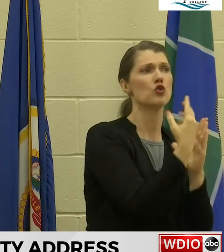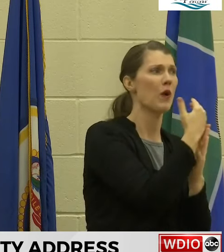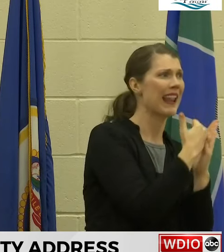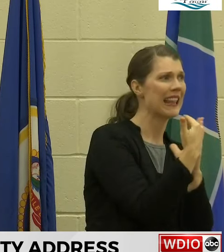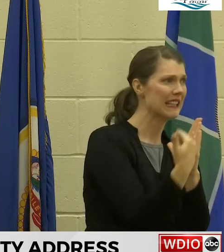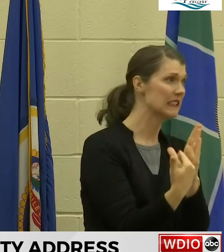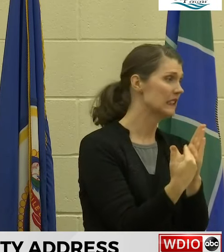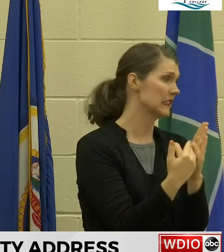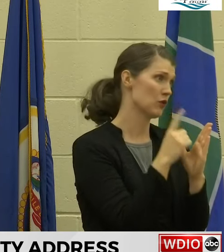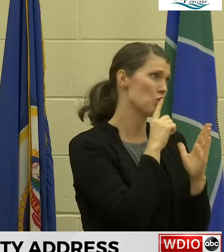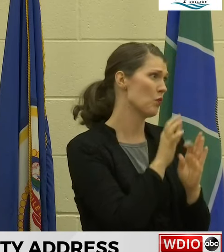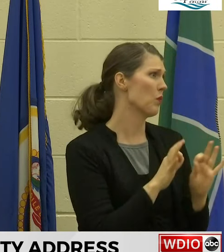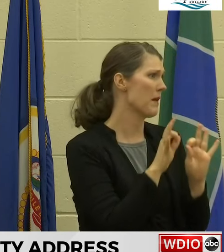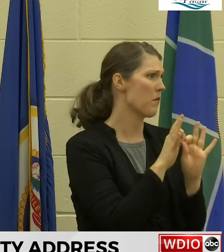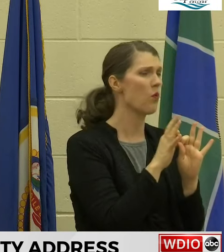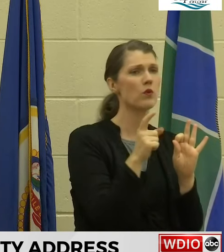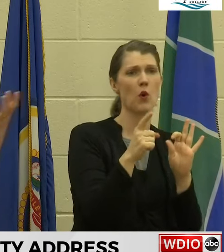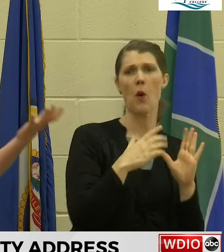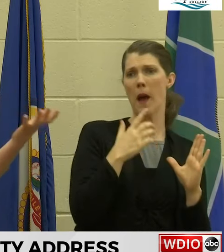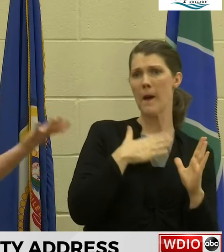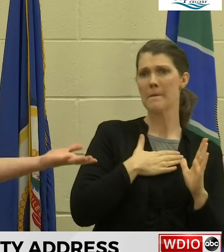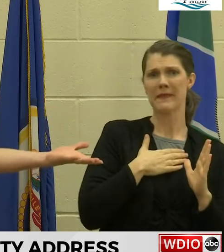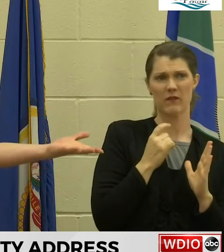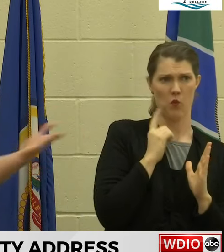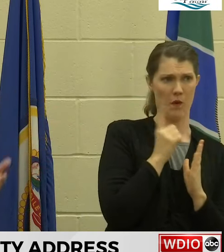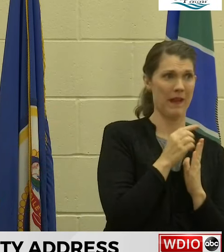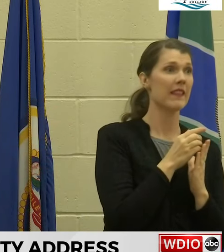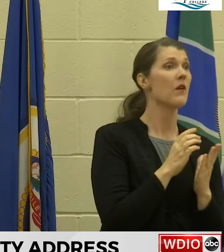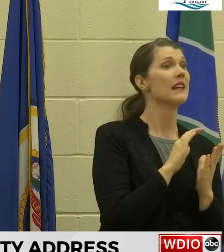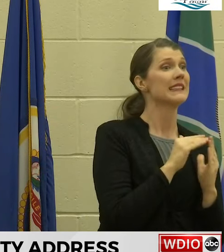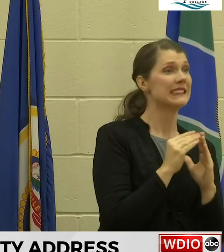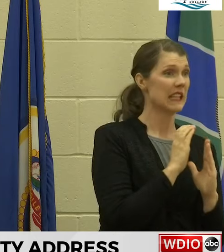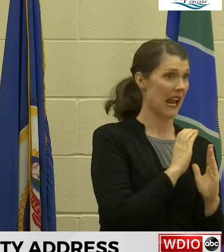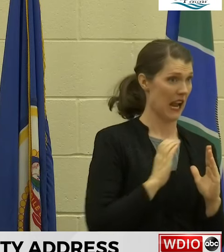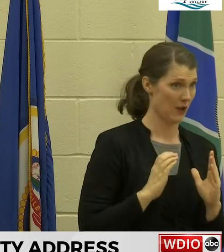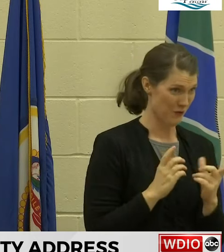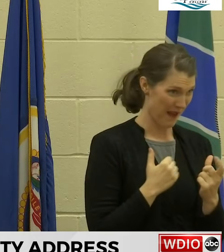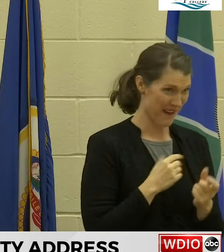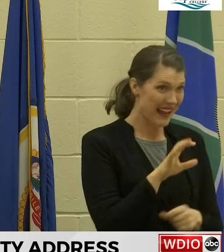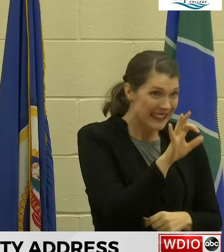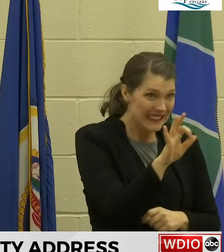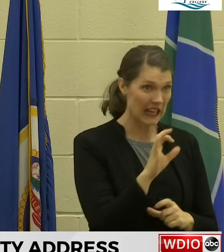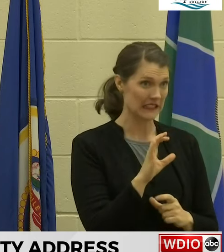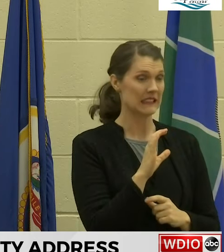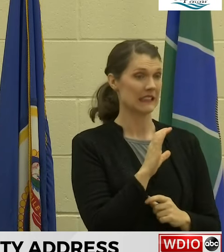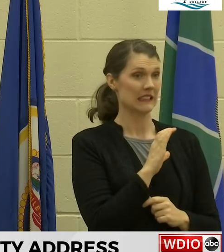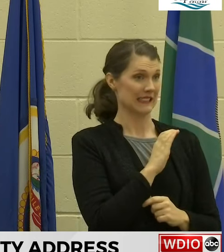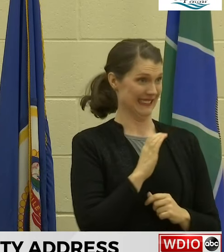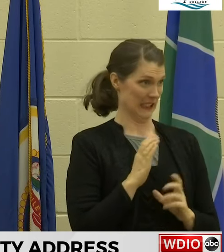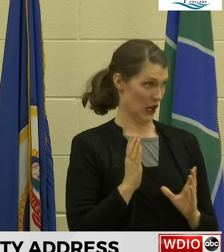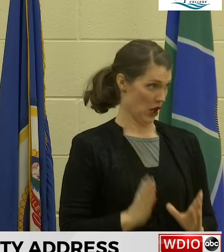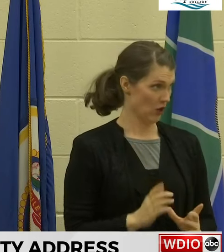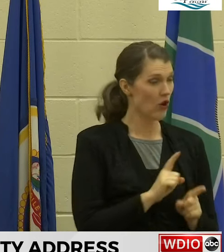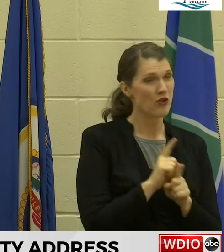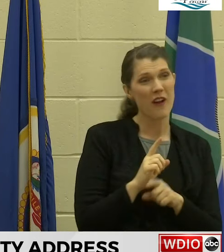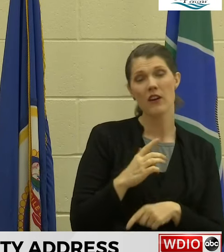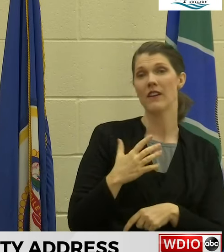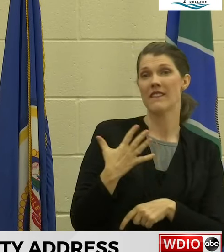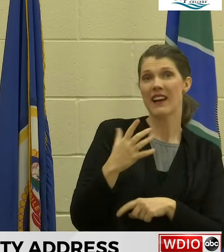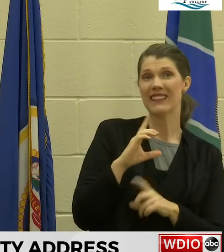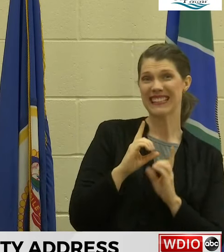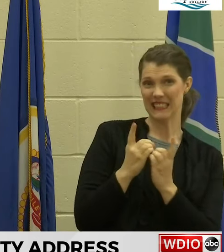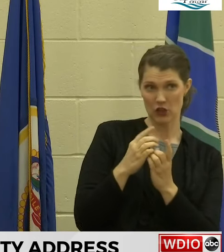that are really important, and I do just want to point that out to you. Our city council, we have 9 city councilors, 5 district councilors,